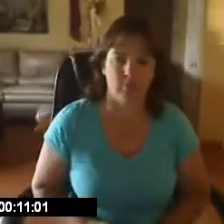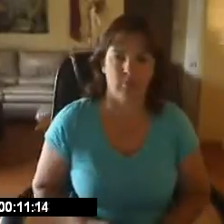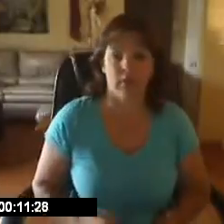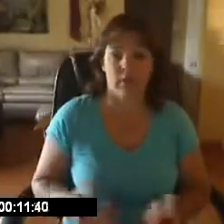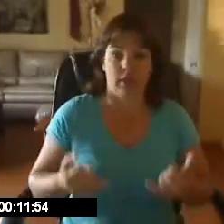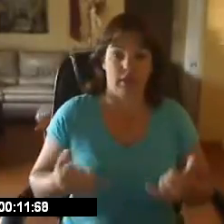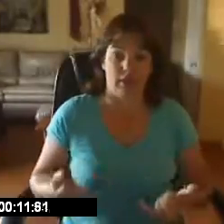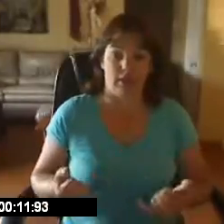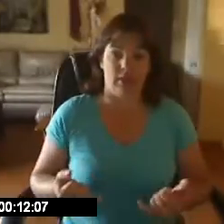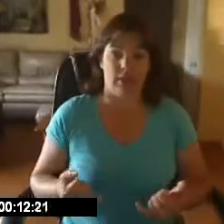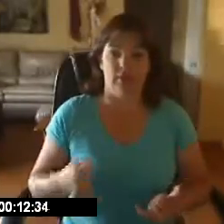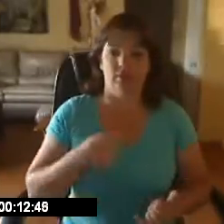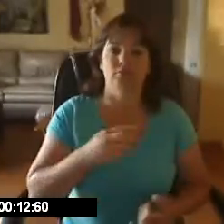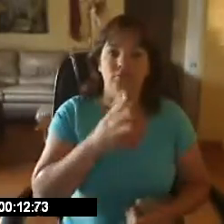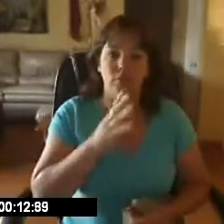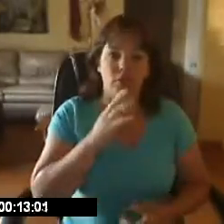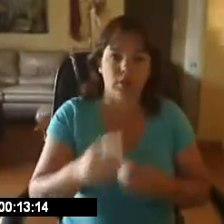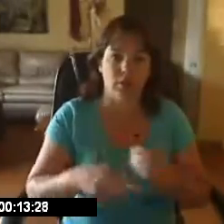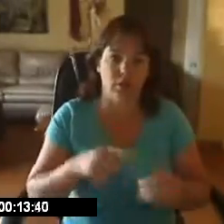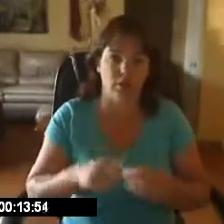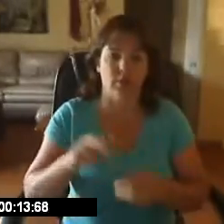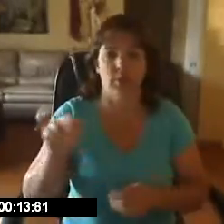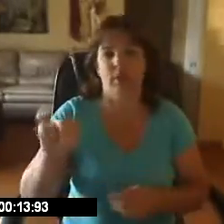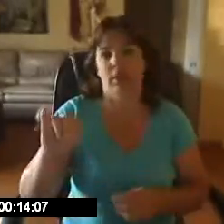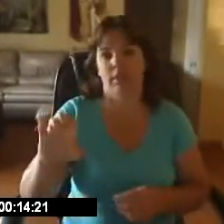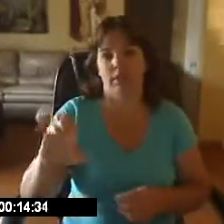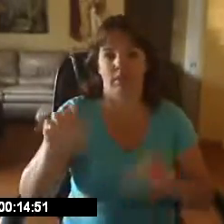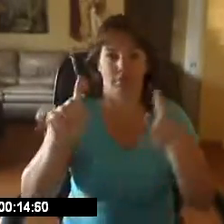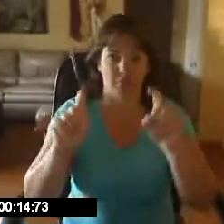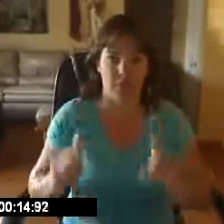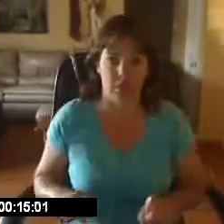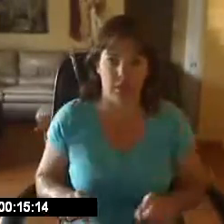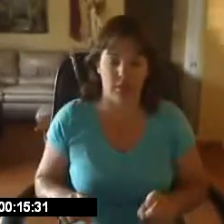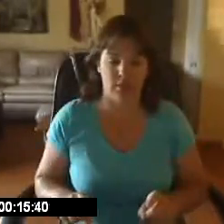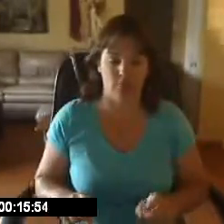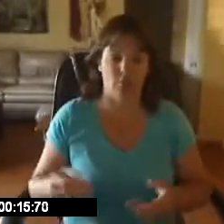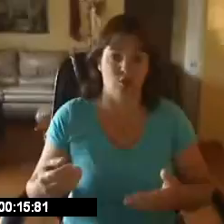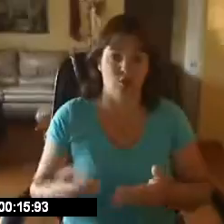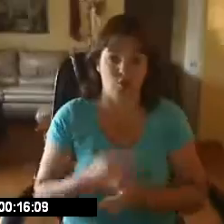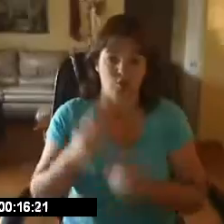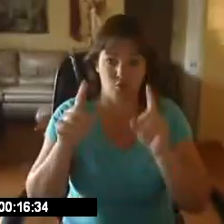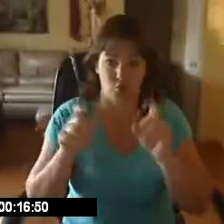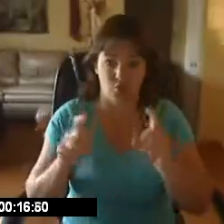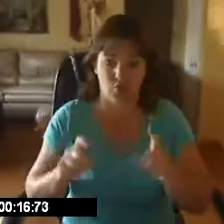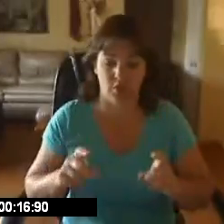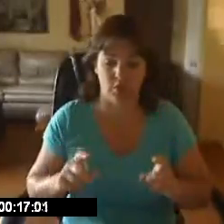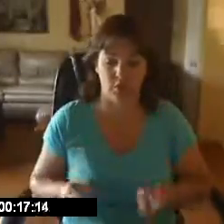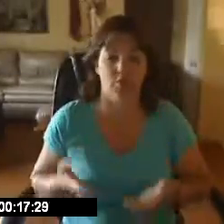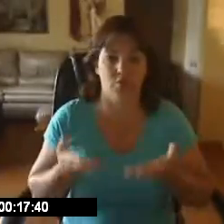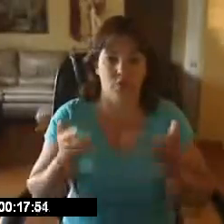going to talk to you about the NIC test, which is the newest test that's offered by the Registry of Interpreters for the